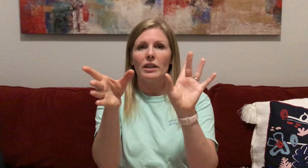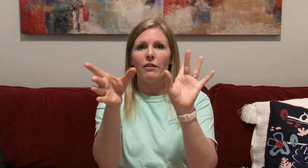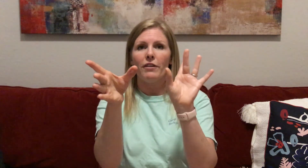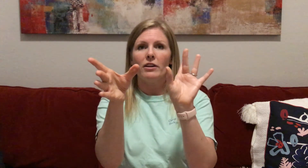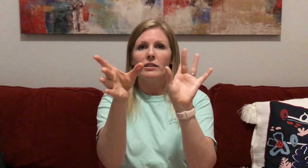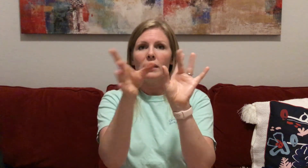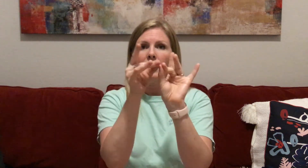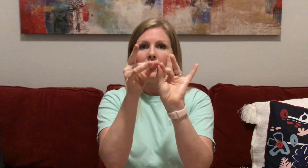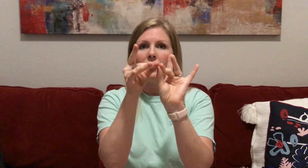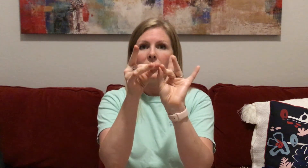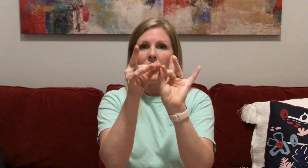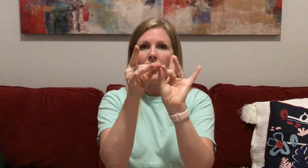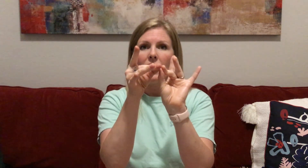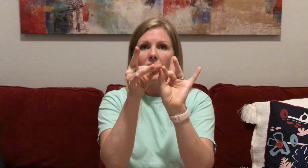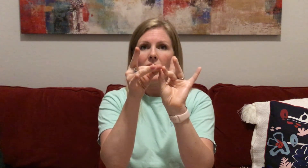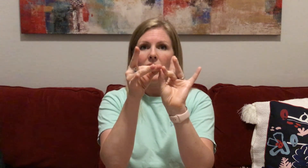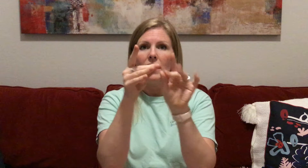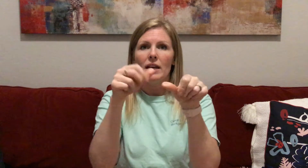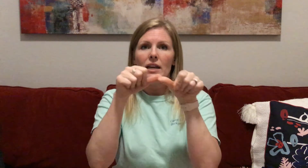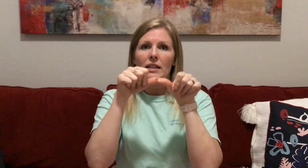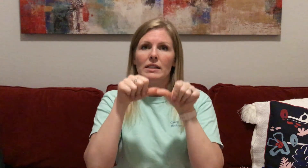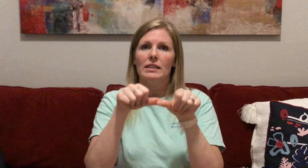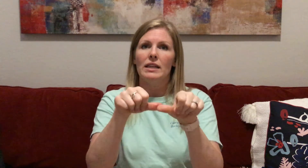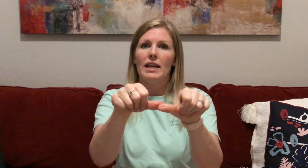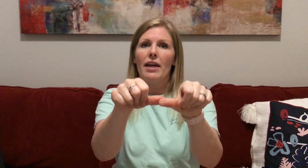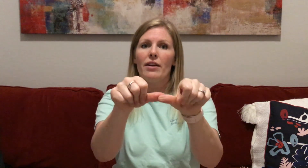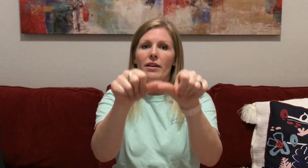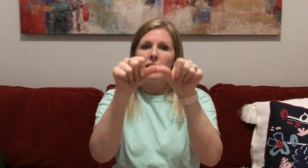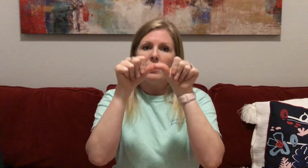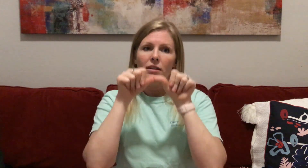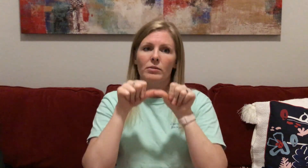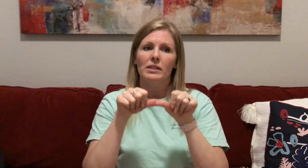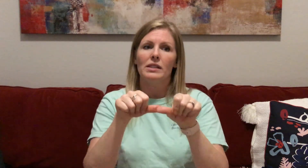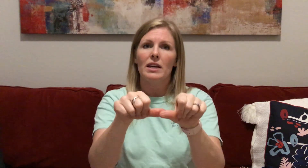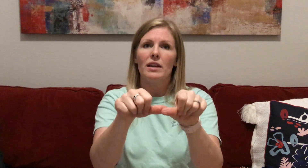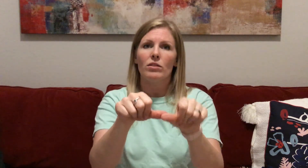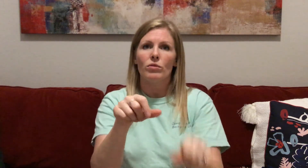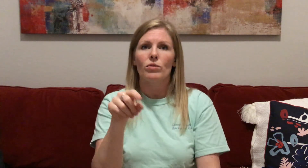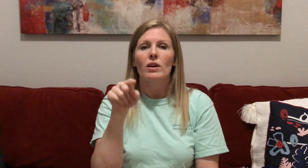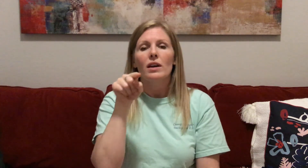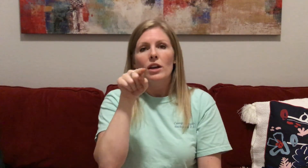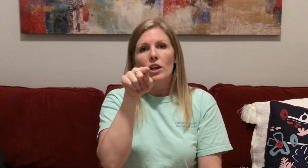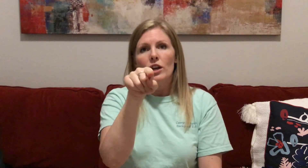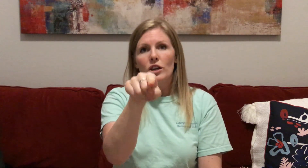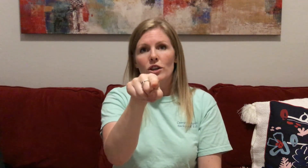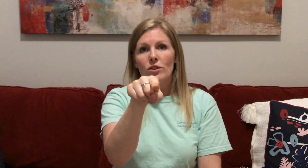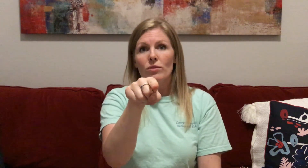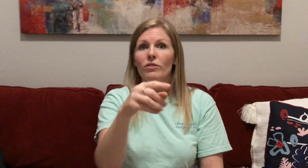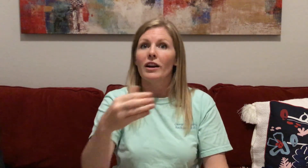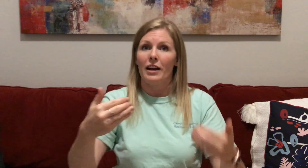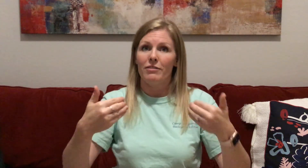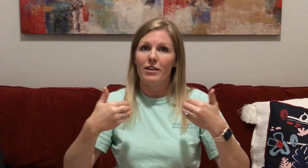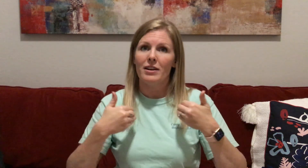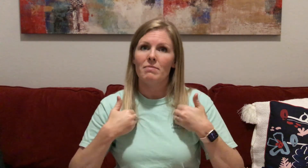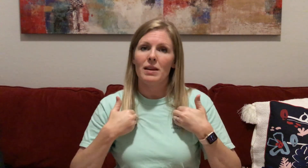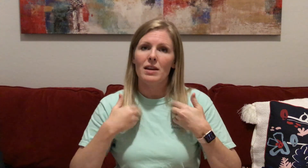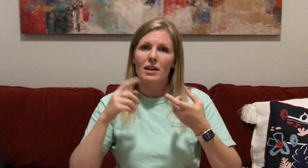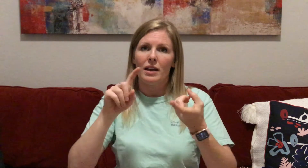your fingers stick together and we see it through. You've got a friend in me, got